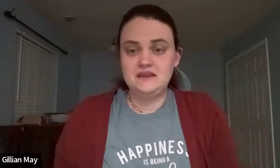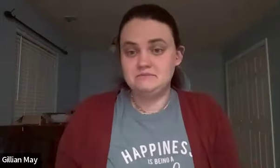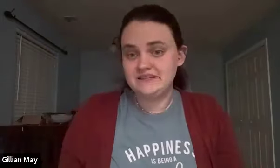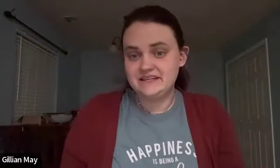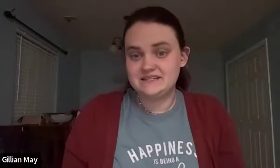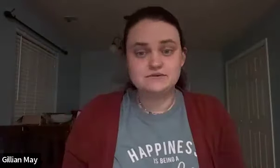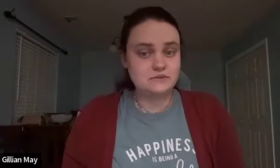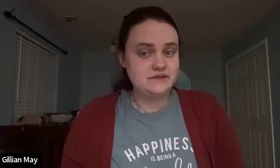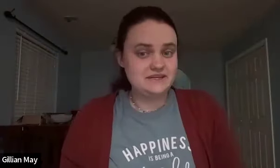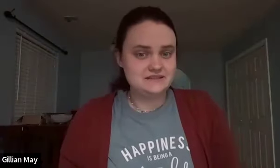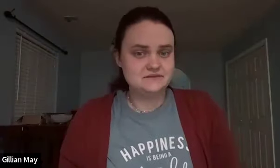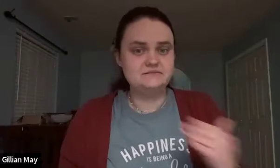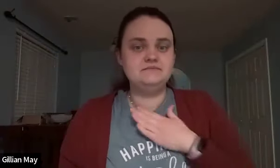Then please repeat.